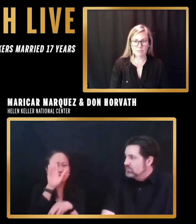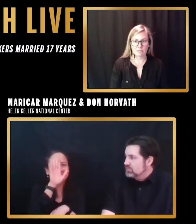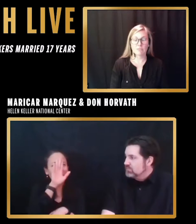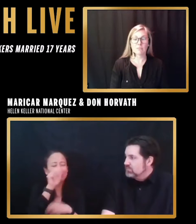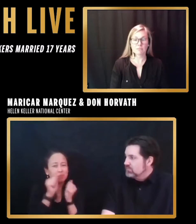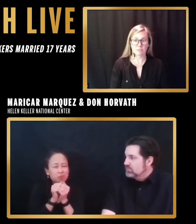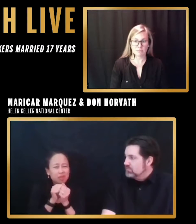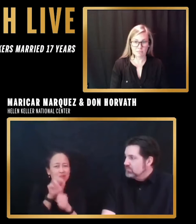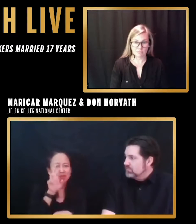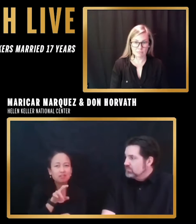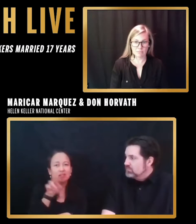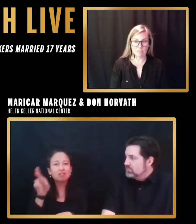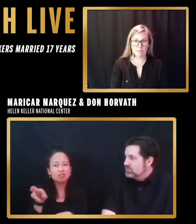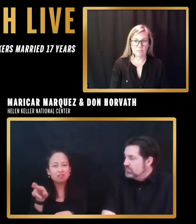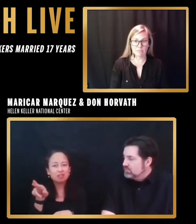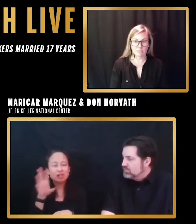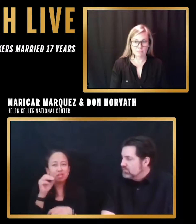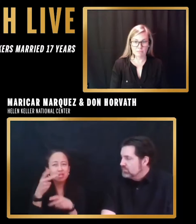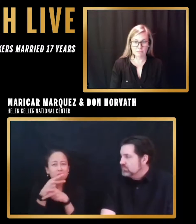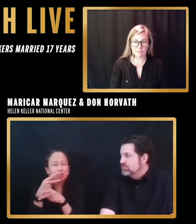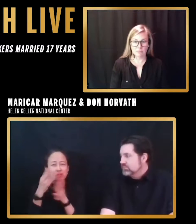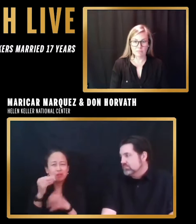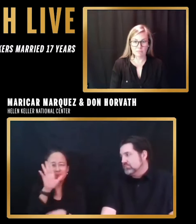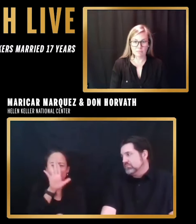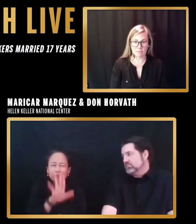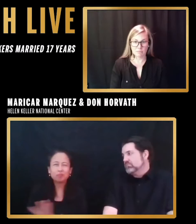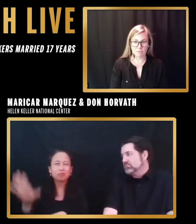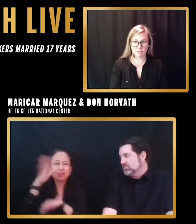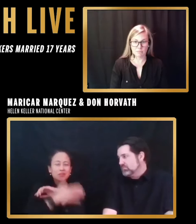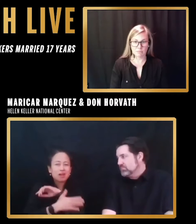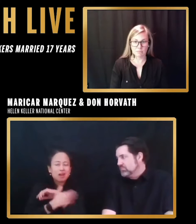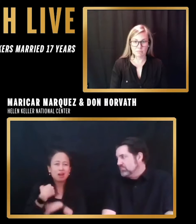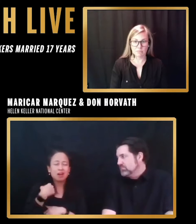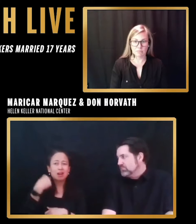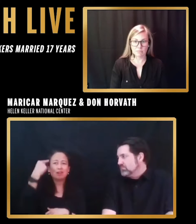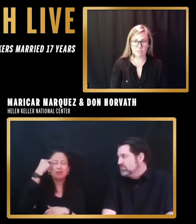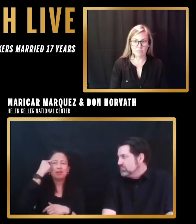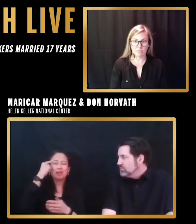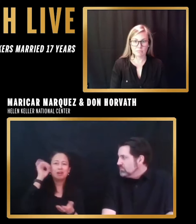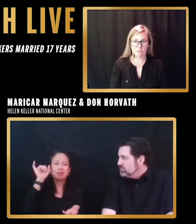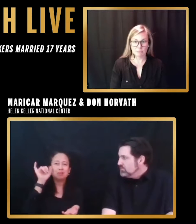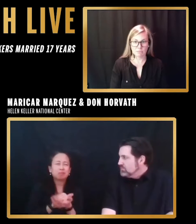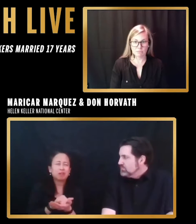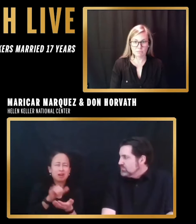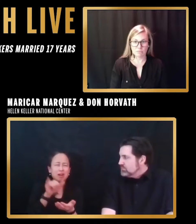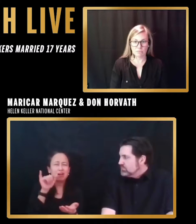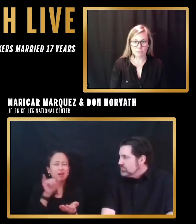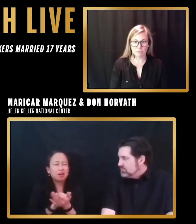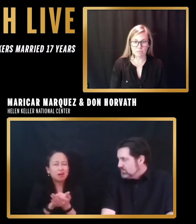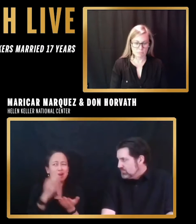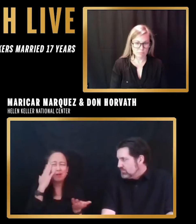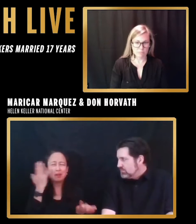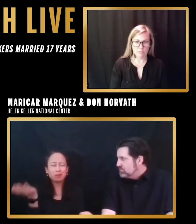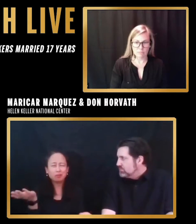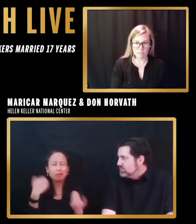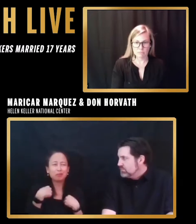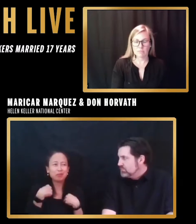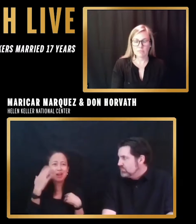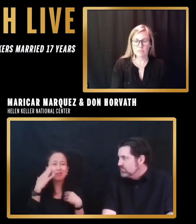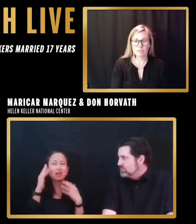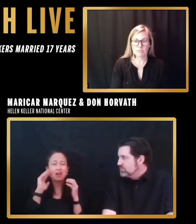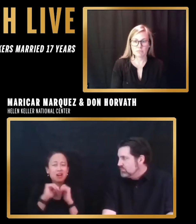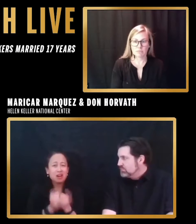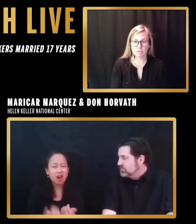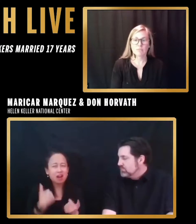that a lot of people have been using. It's what we've been using for our meetings. All the supervisors of Helen Keller National Center meet. We have our